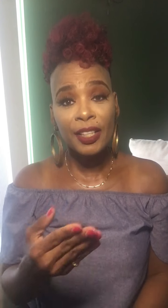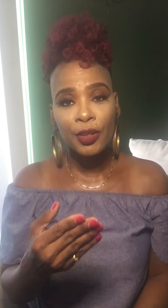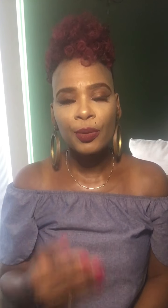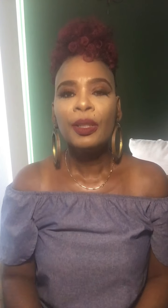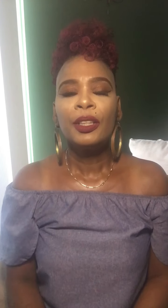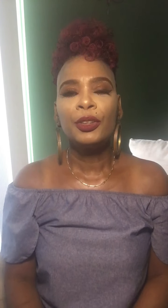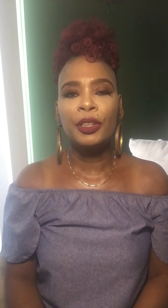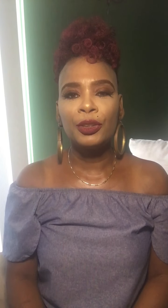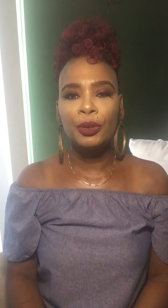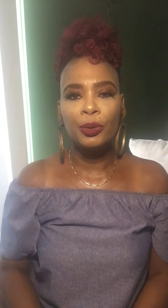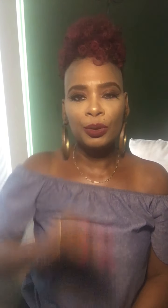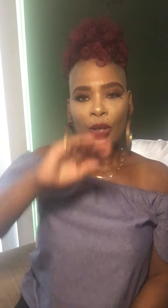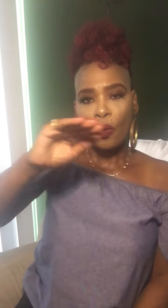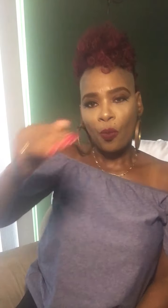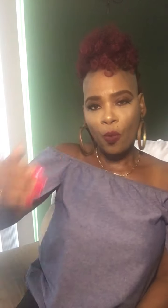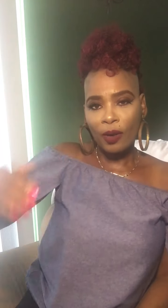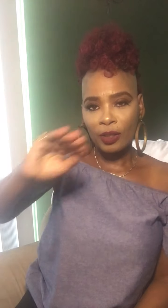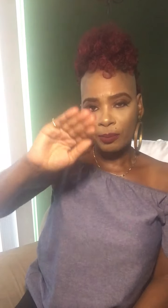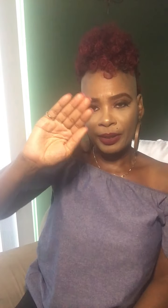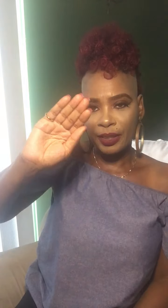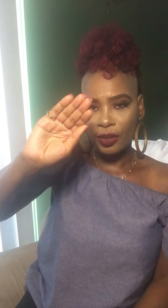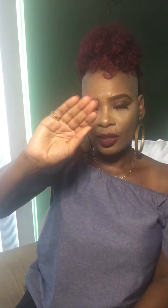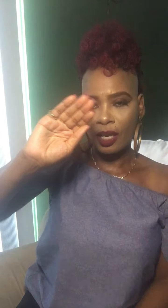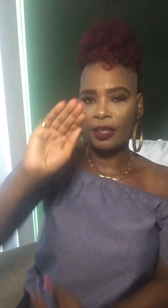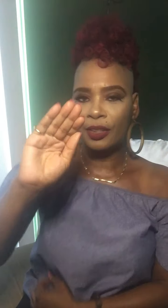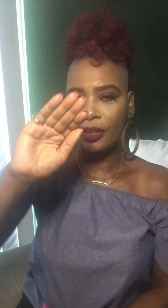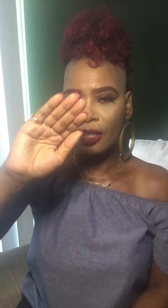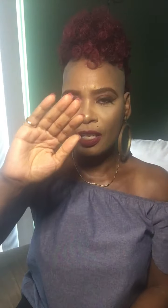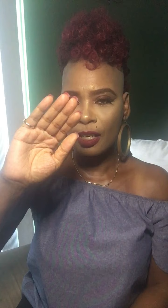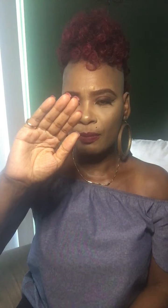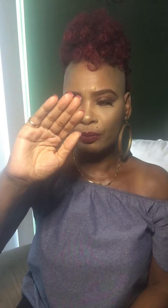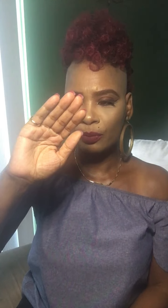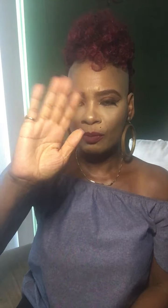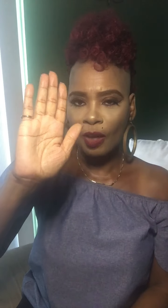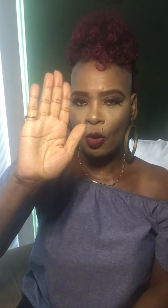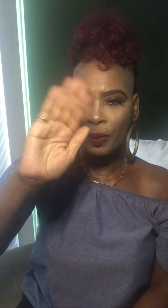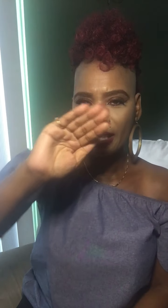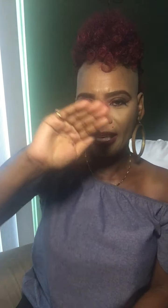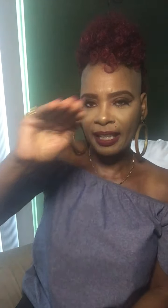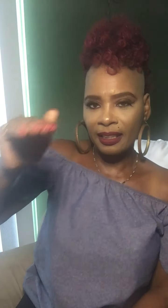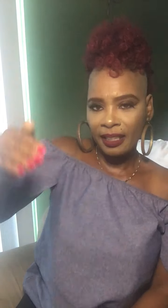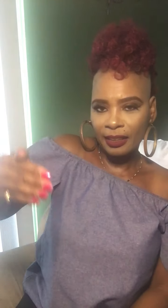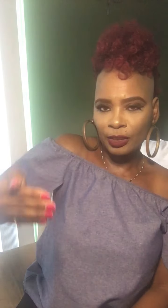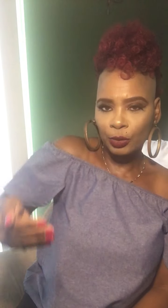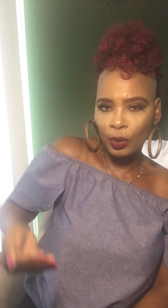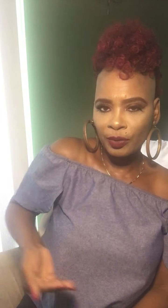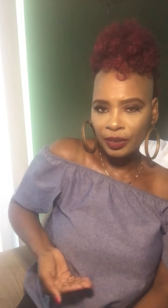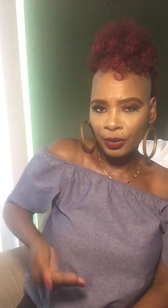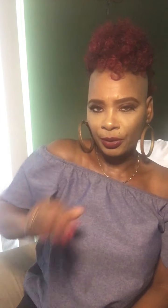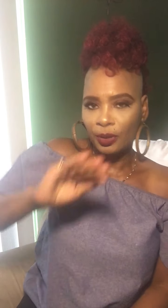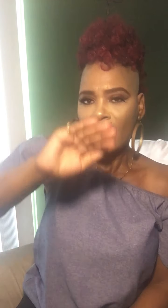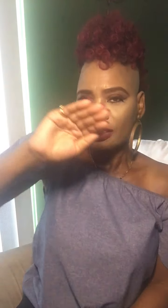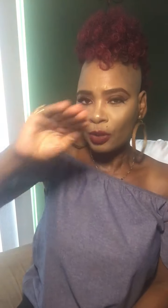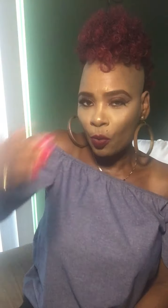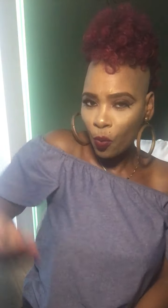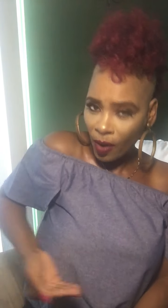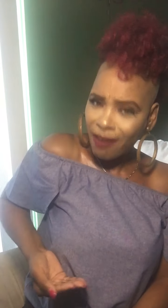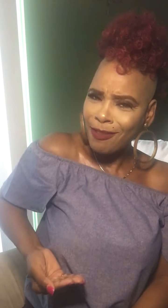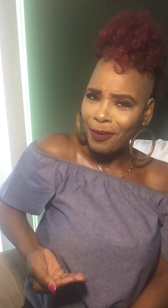you, you can use welcome. Bring your open hand and swerve it to you. So welcome.